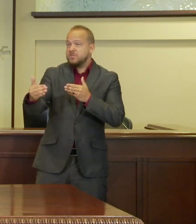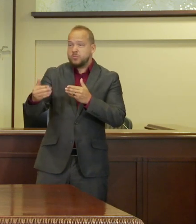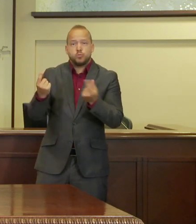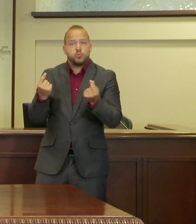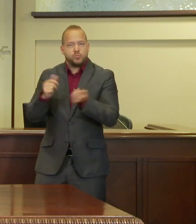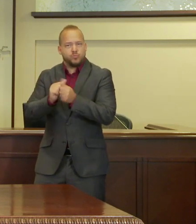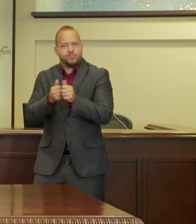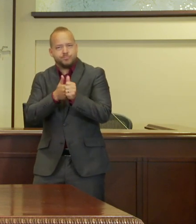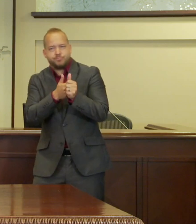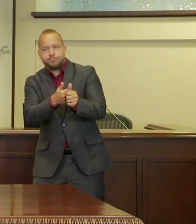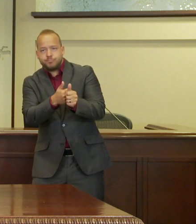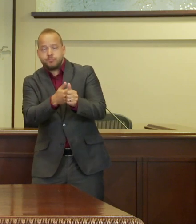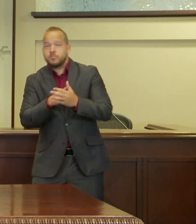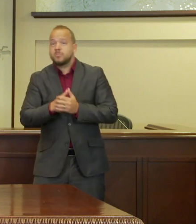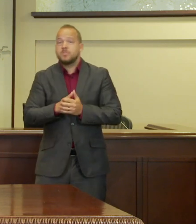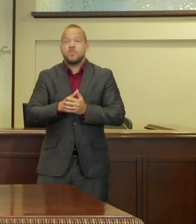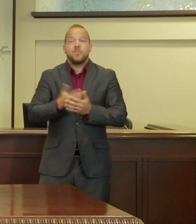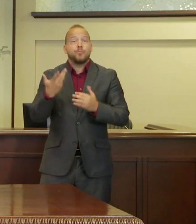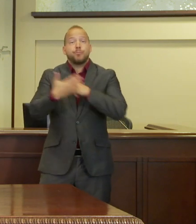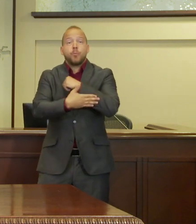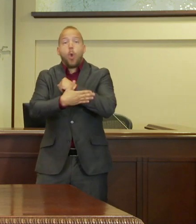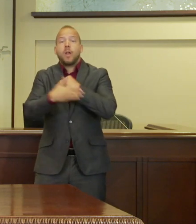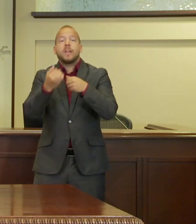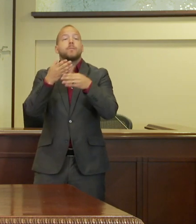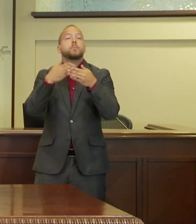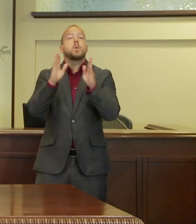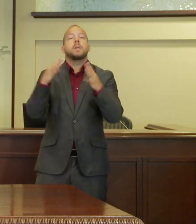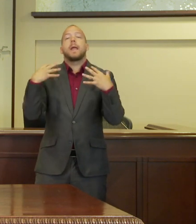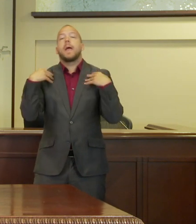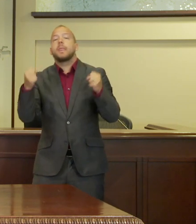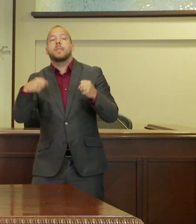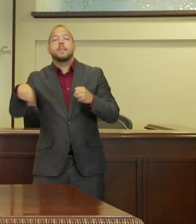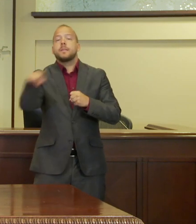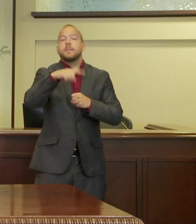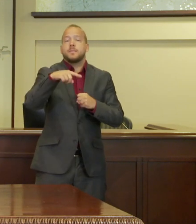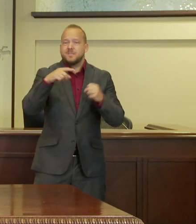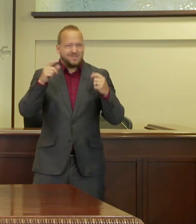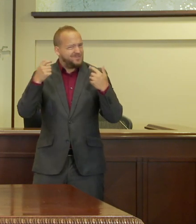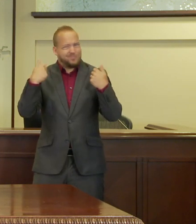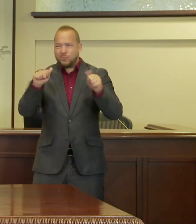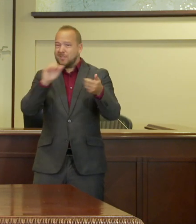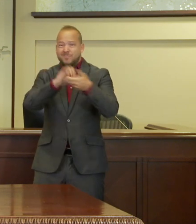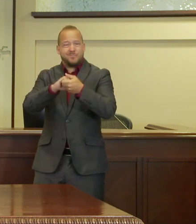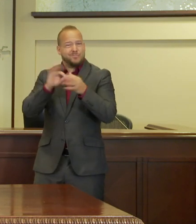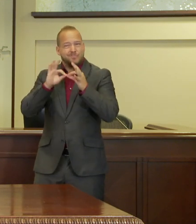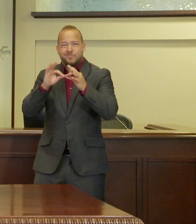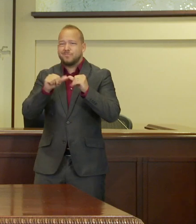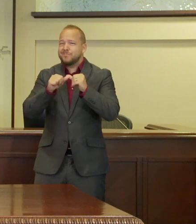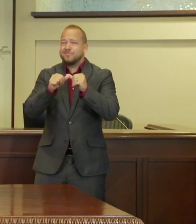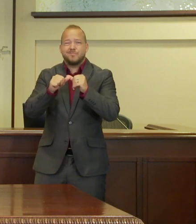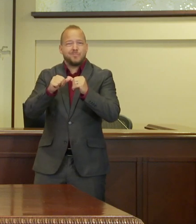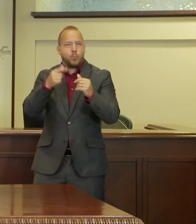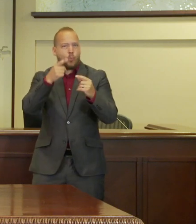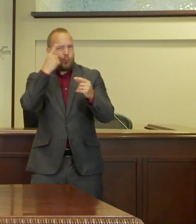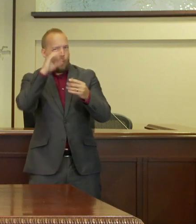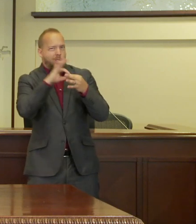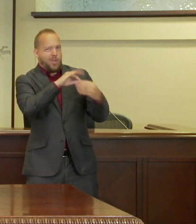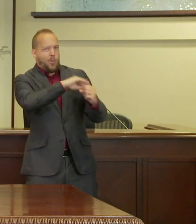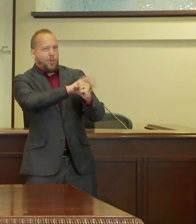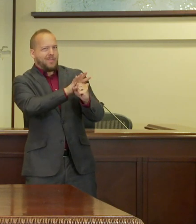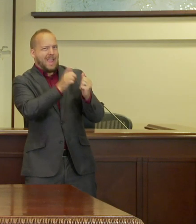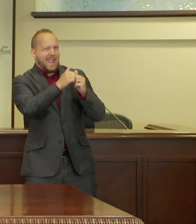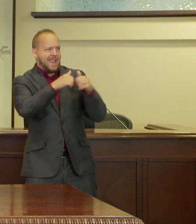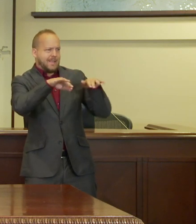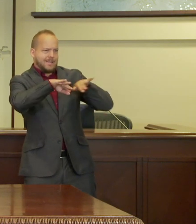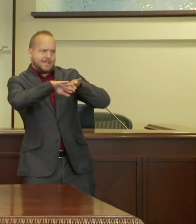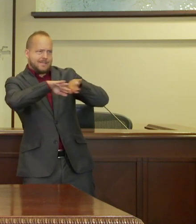county as we continue through the COVID crisis. I made a series of commitments around shared economic prosperity and